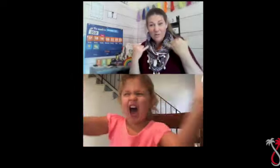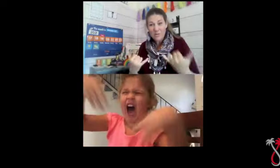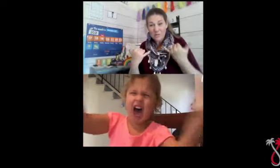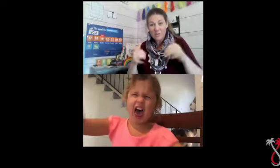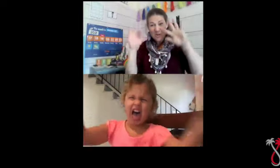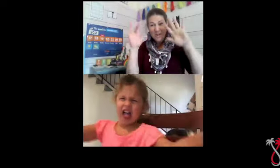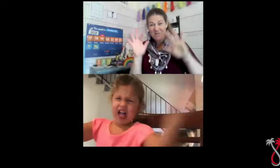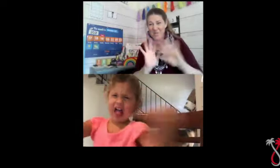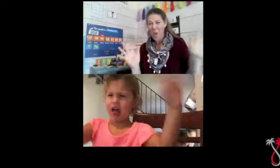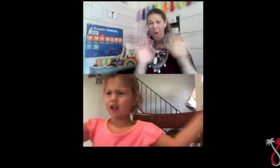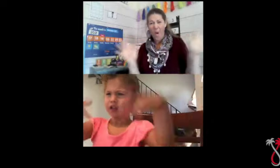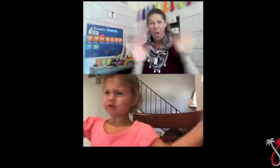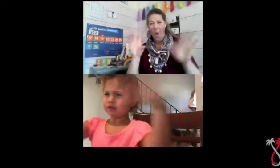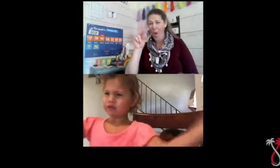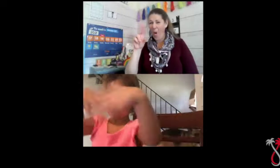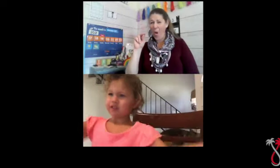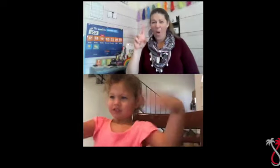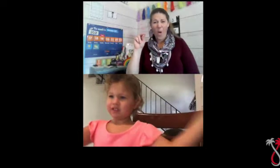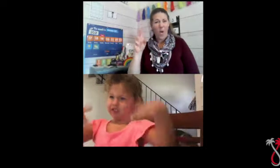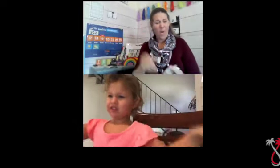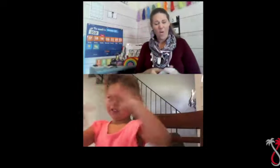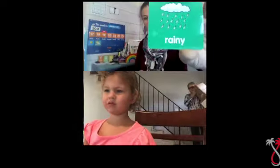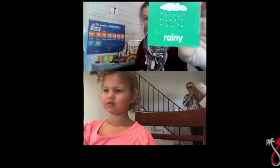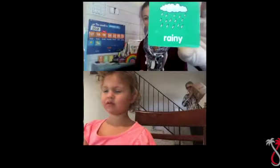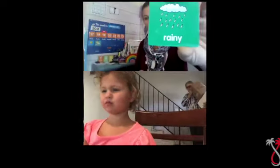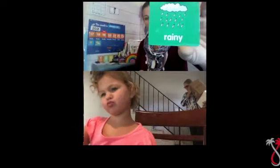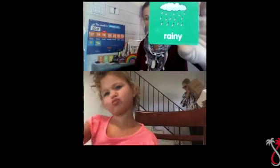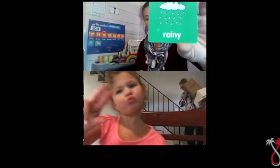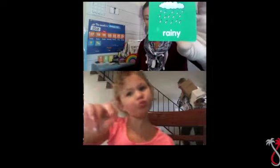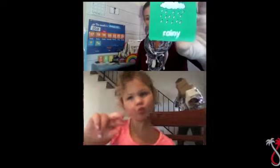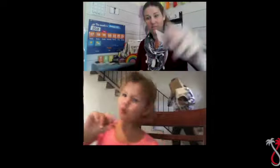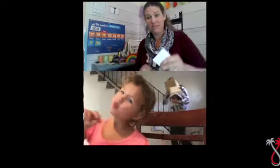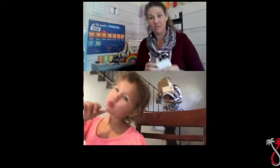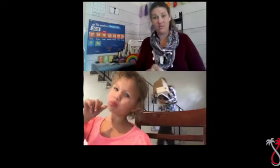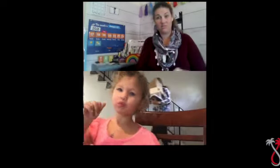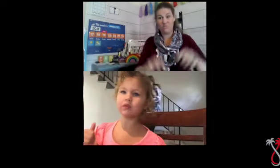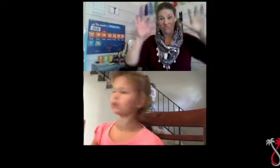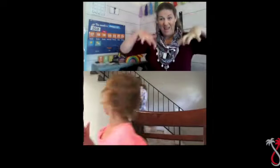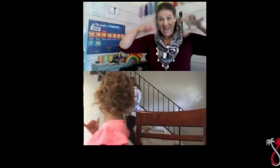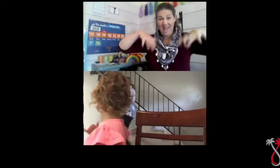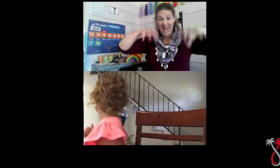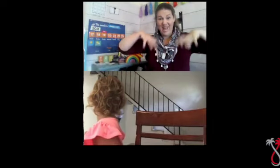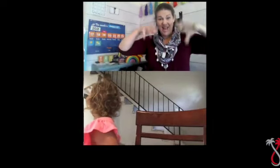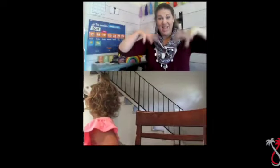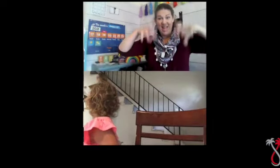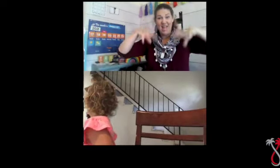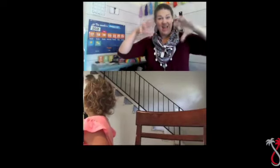it's windy. No, it's not snowing. This one, is it raining? Is it raining outside? I'm